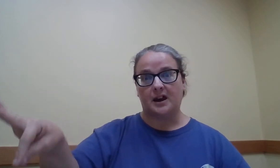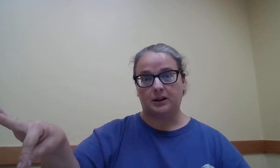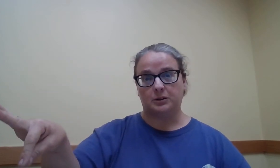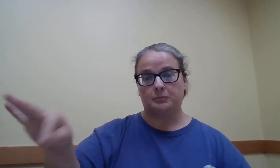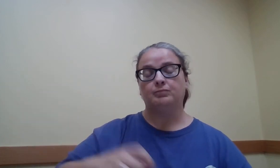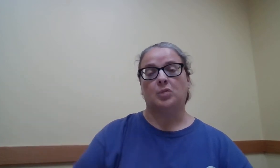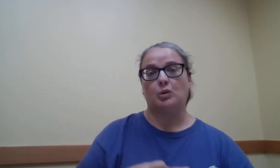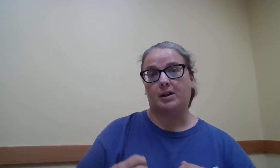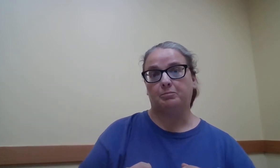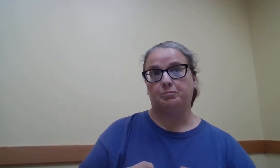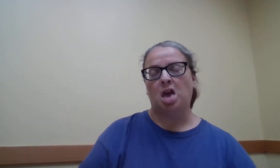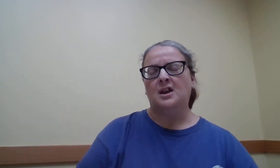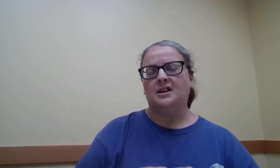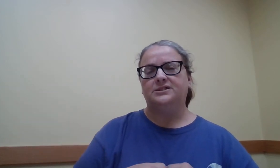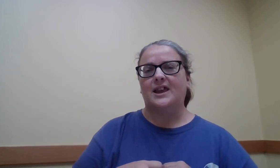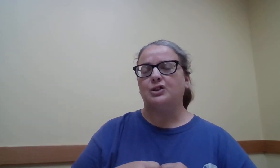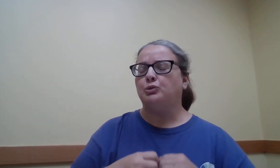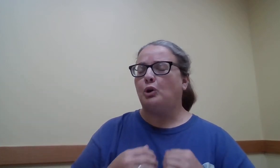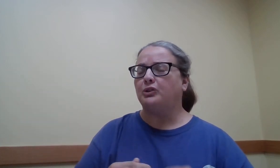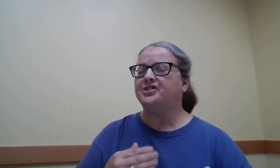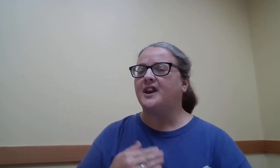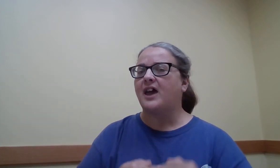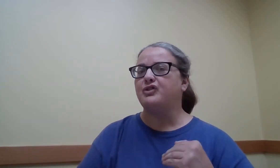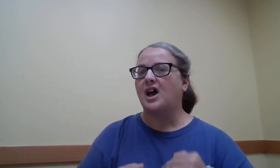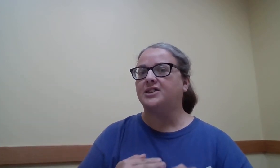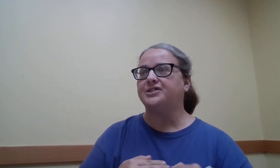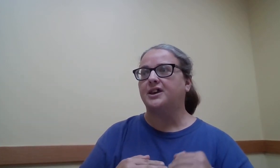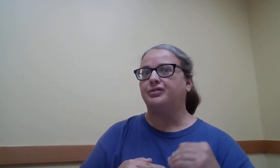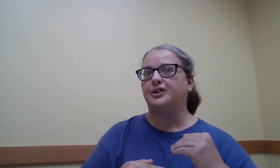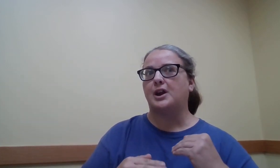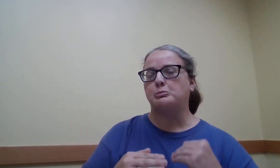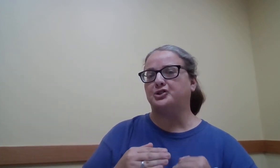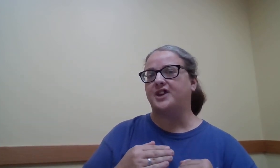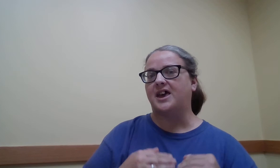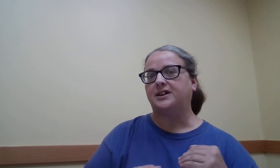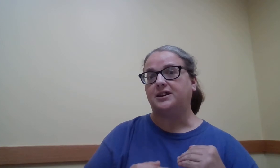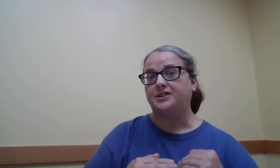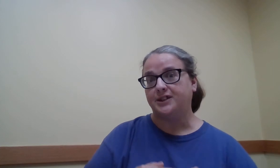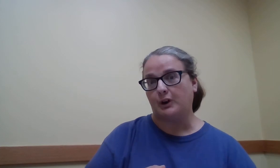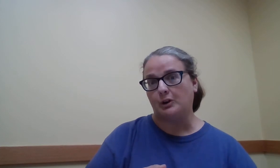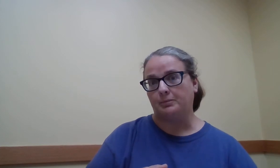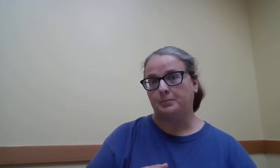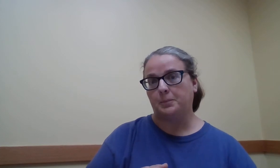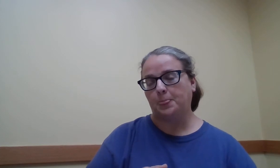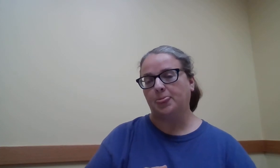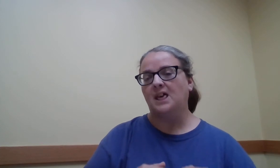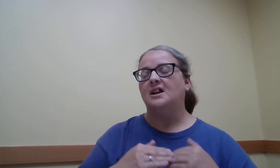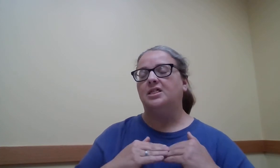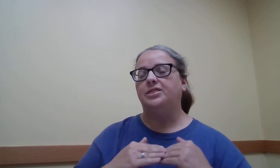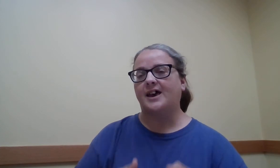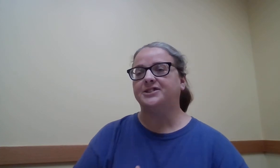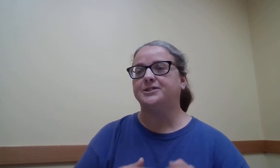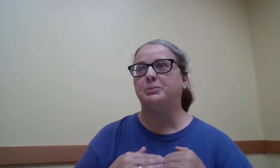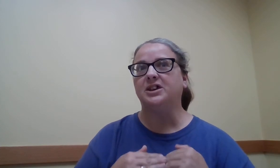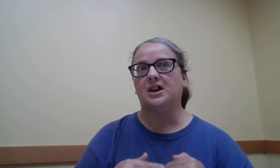99. Okay? Now you notice that I have not said the numbers that ending in 0. That's